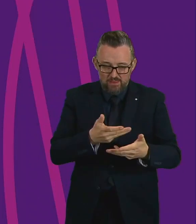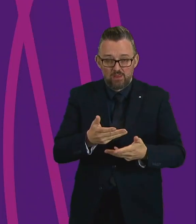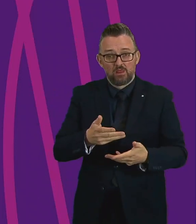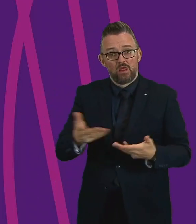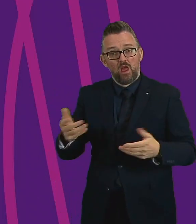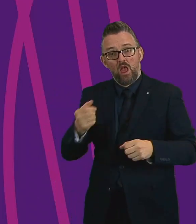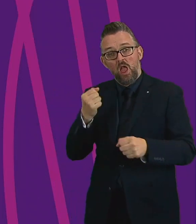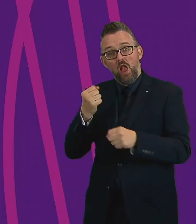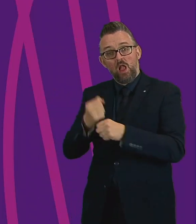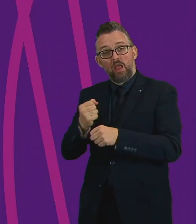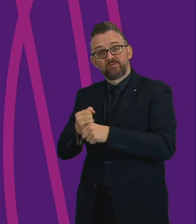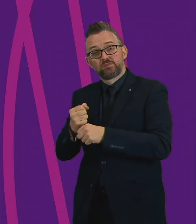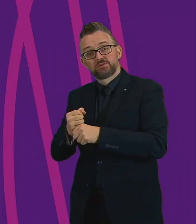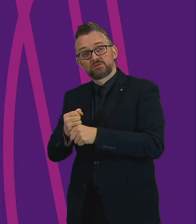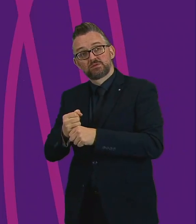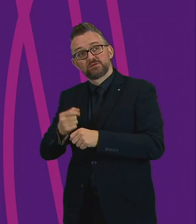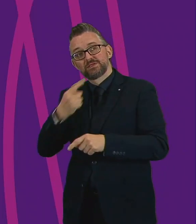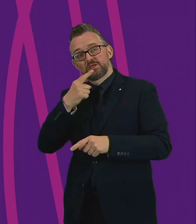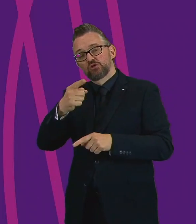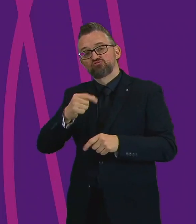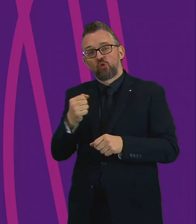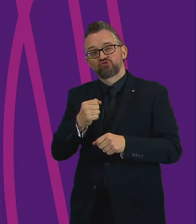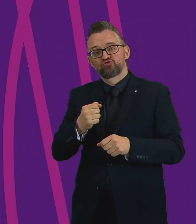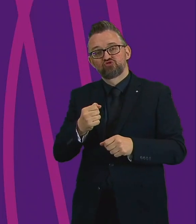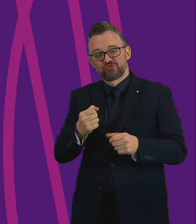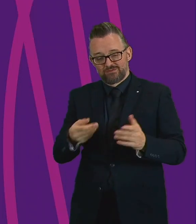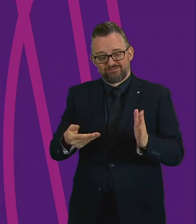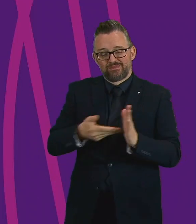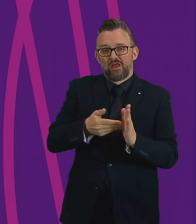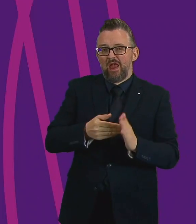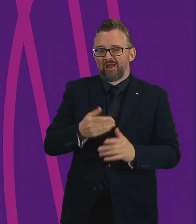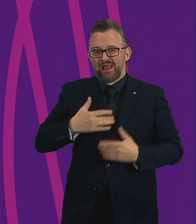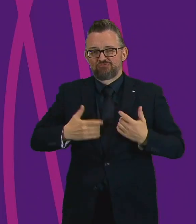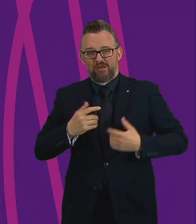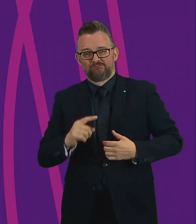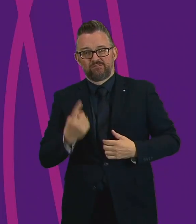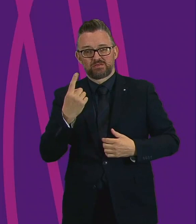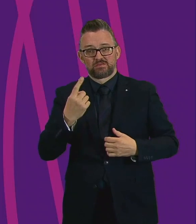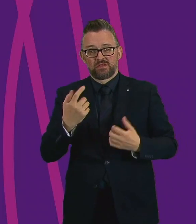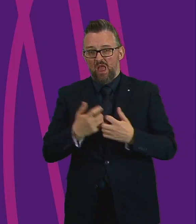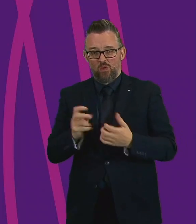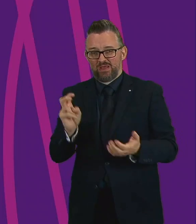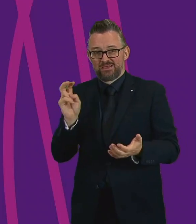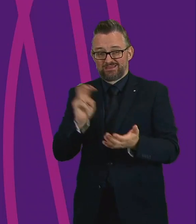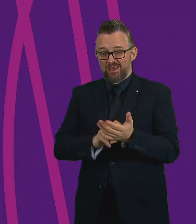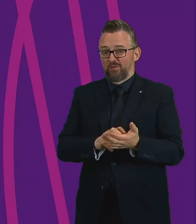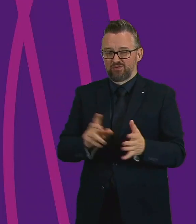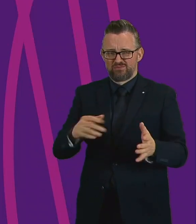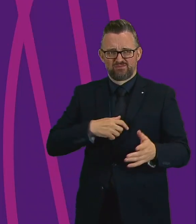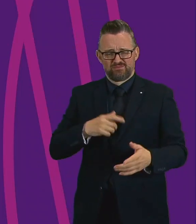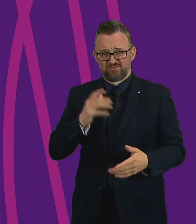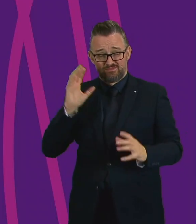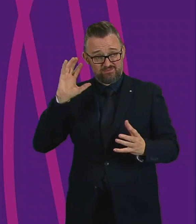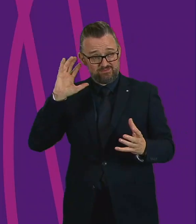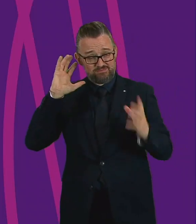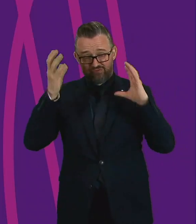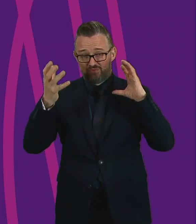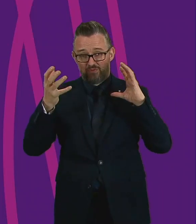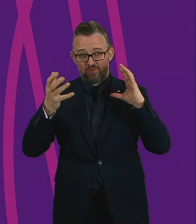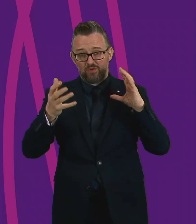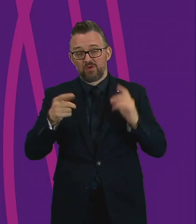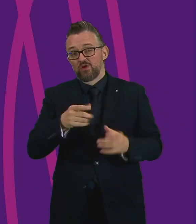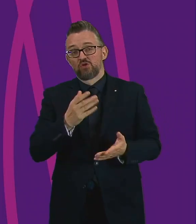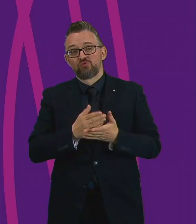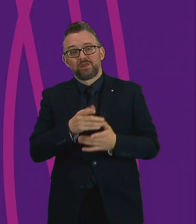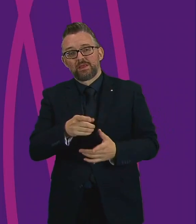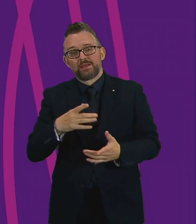government putting Scotland's interests first could have signed up to this is somewhat baffling, and this must